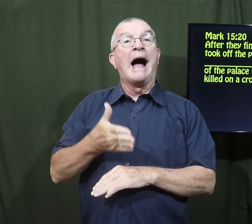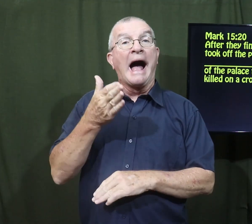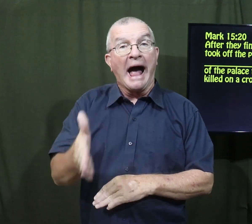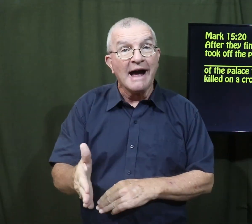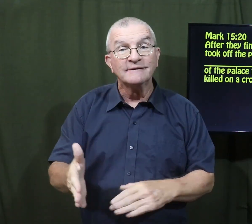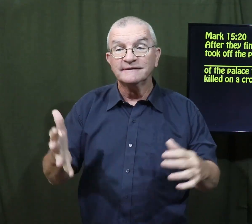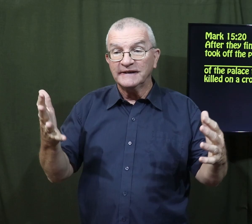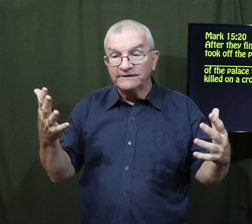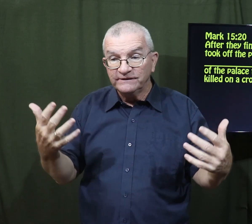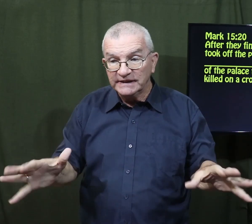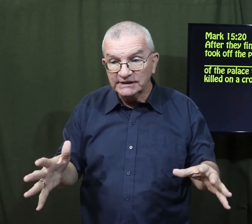Verse 20.